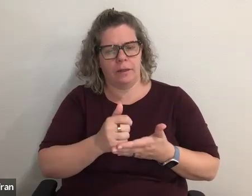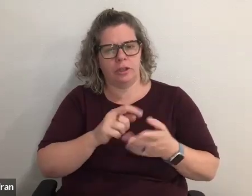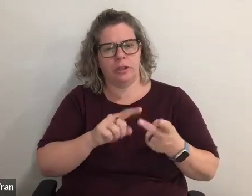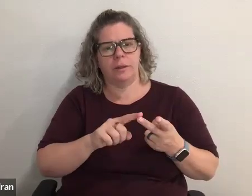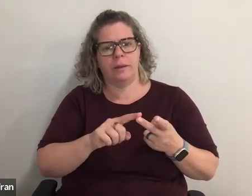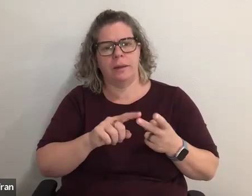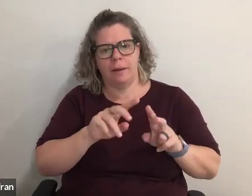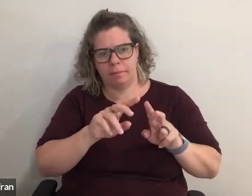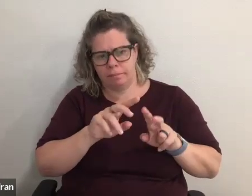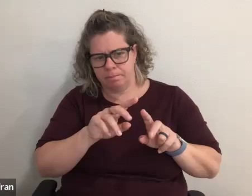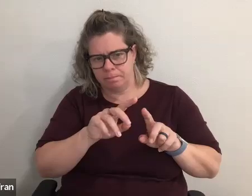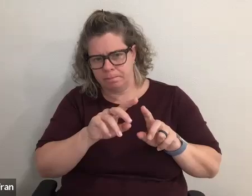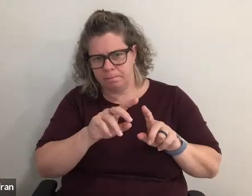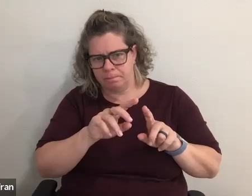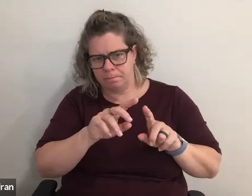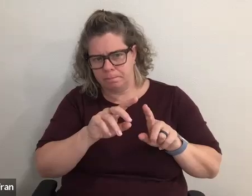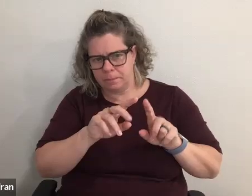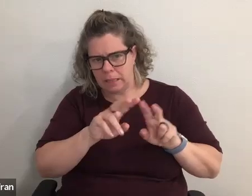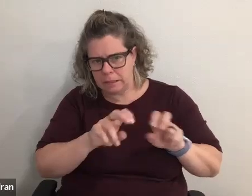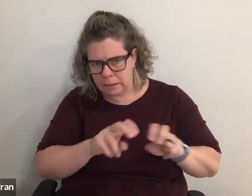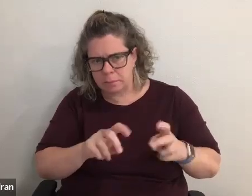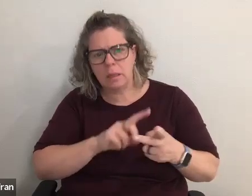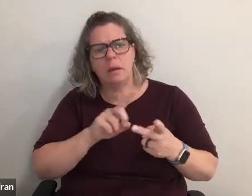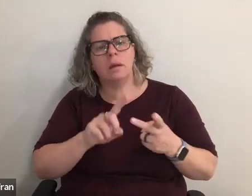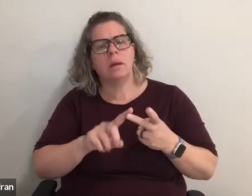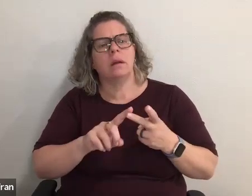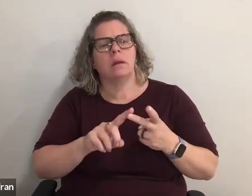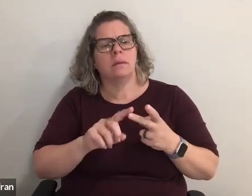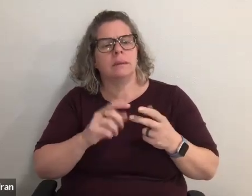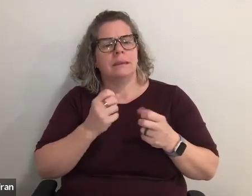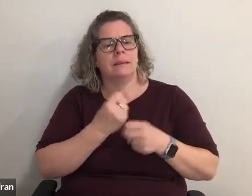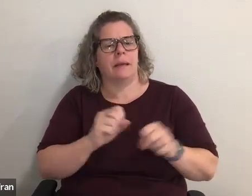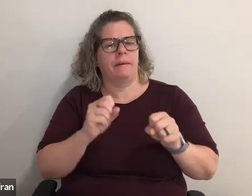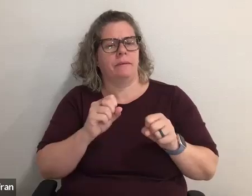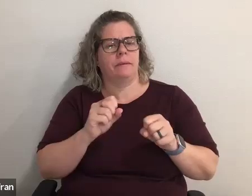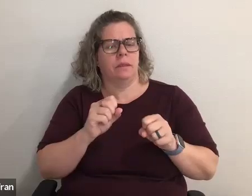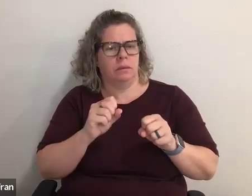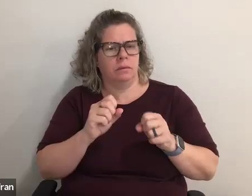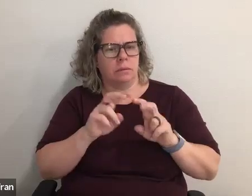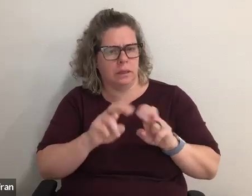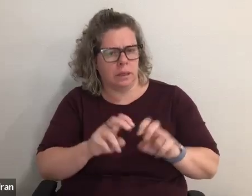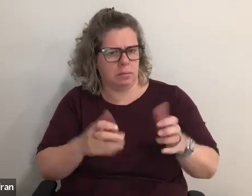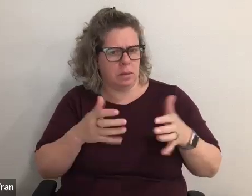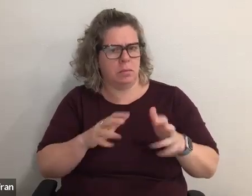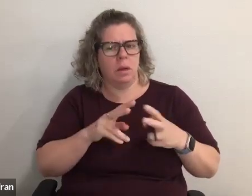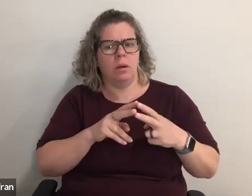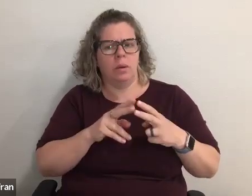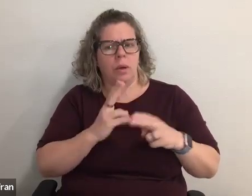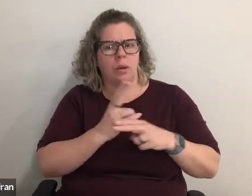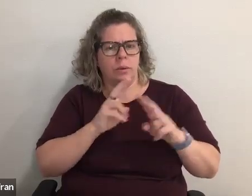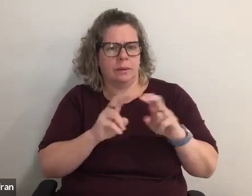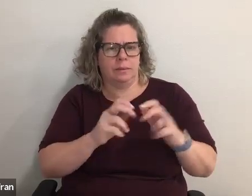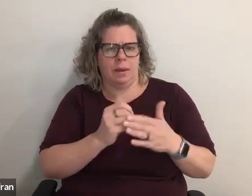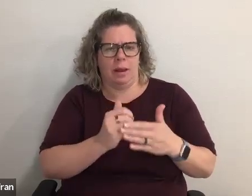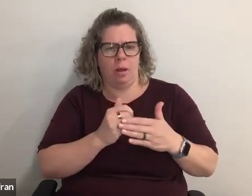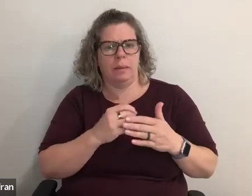gathering enough information that we can help determine what it is that we can support you with. We also want to make sure that we're using an assessment that helps us